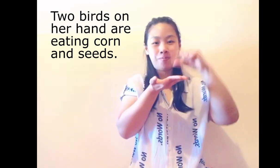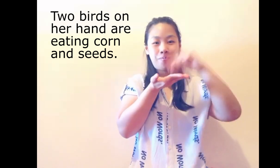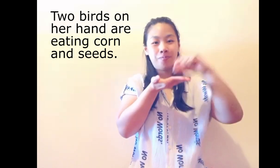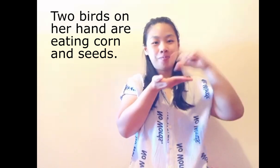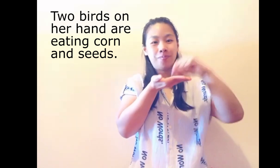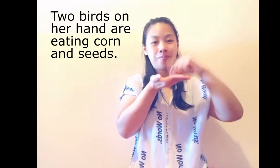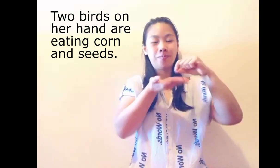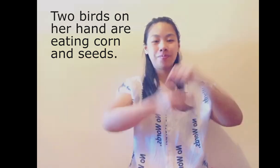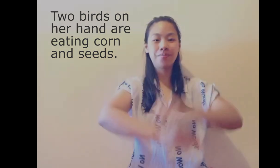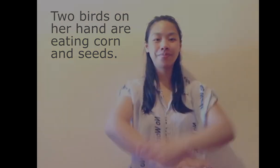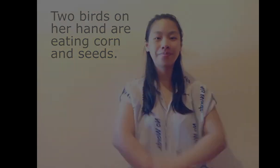of the hand.